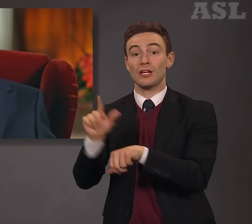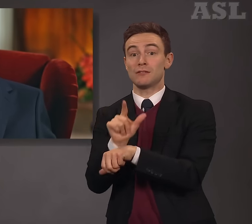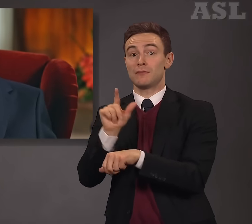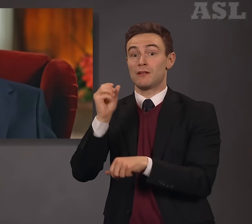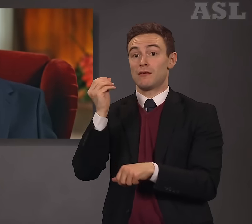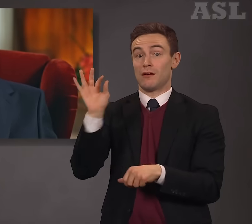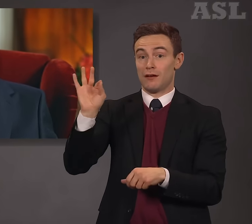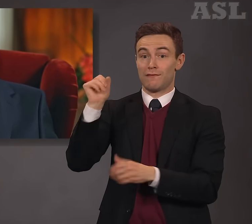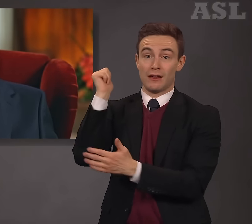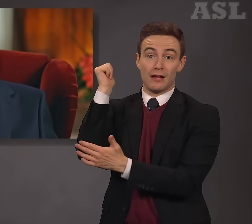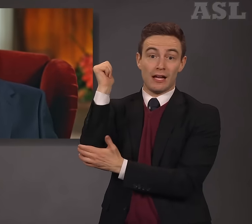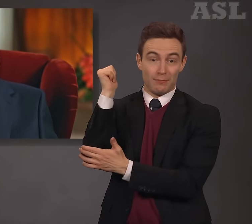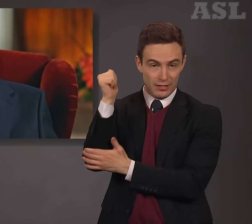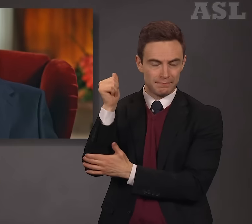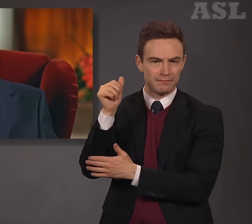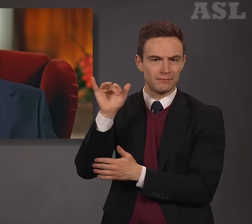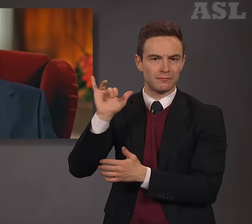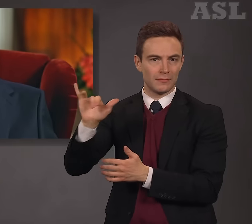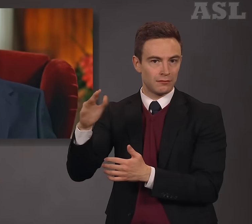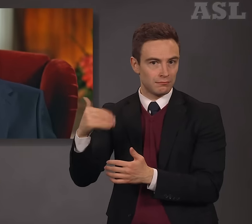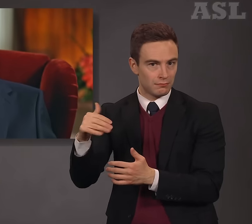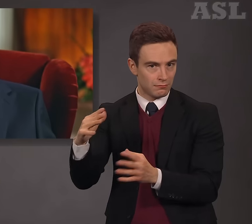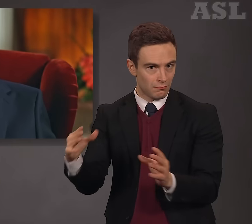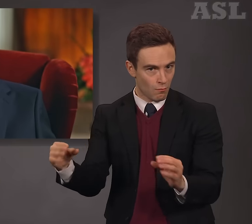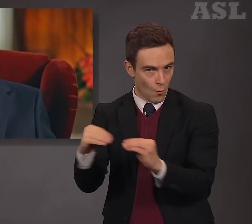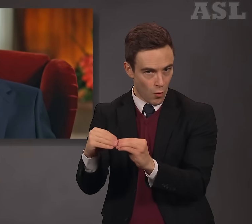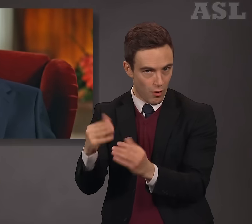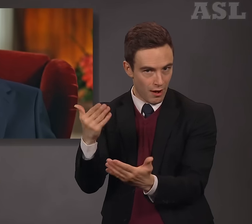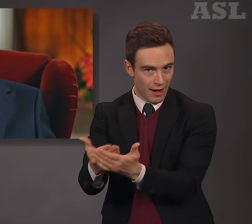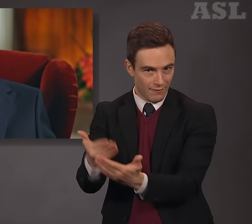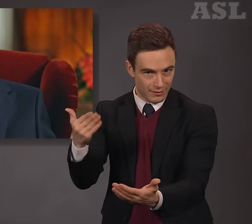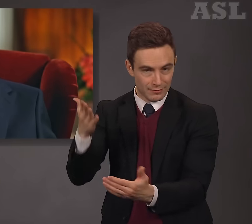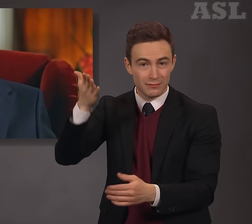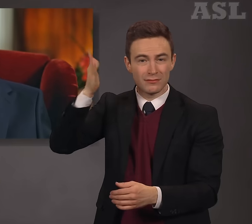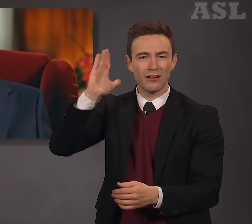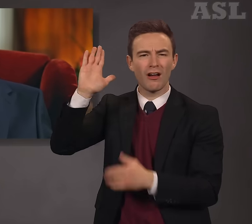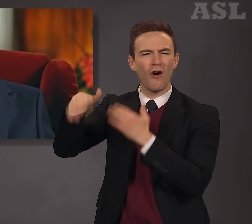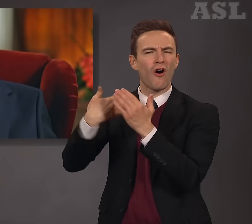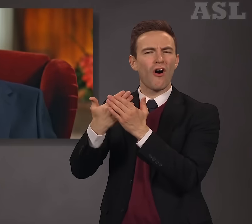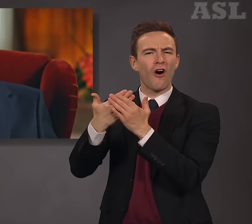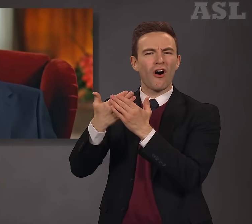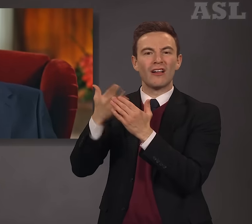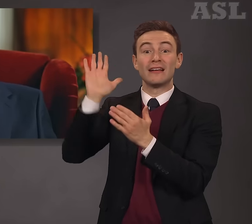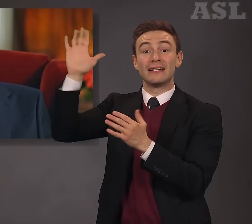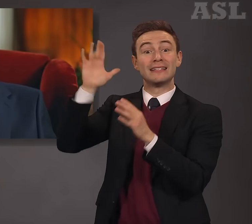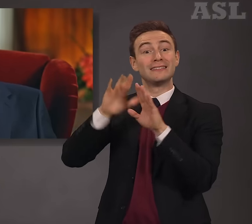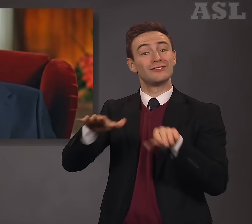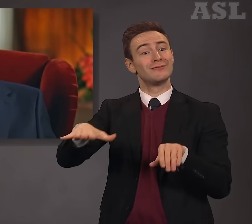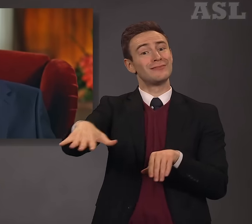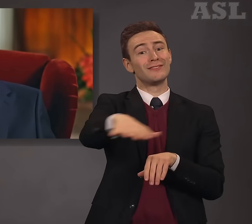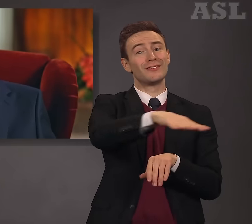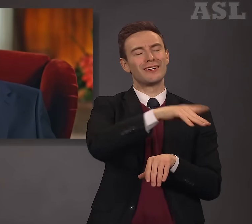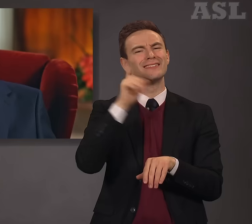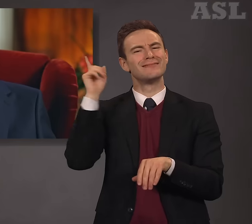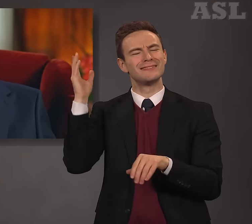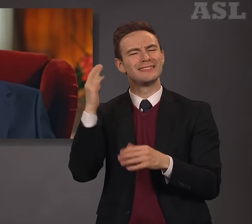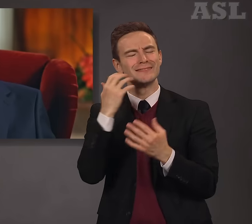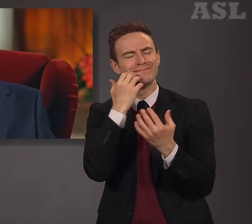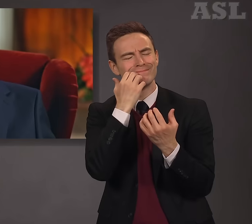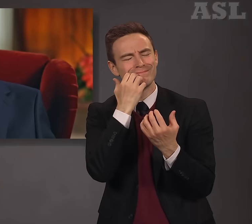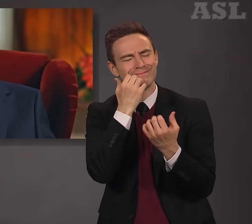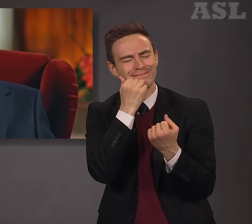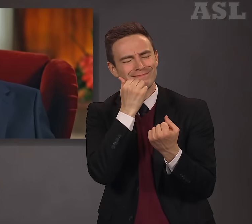the gospel of Abraham is further evidence that God loves all of his children everywhere.